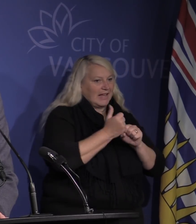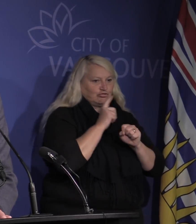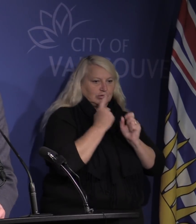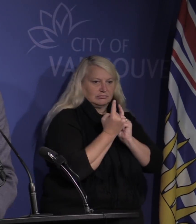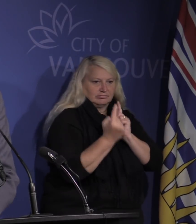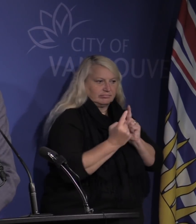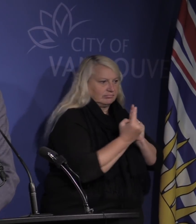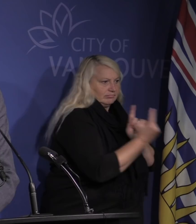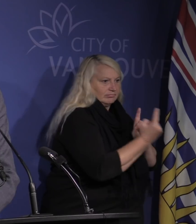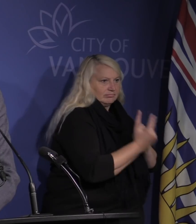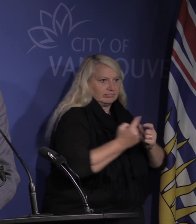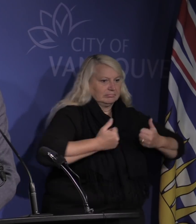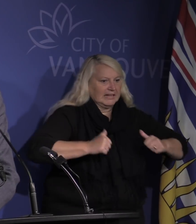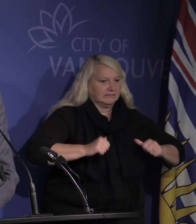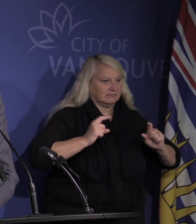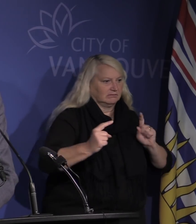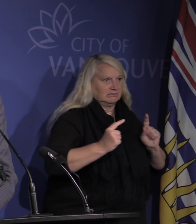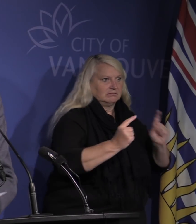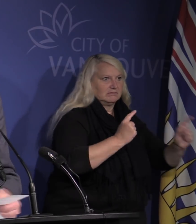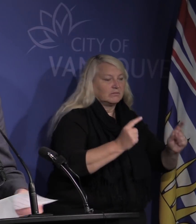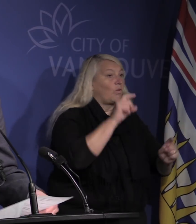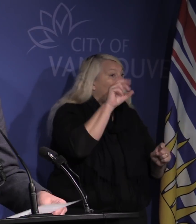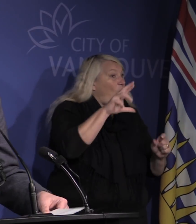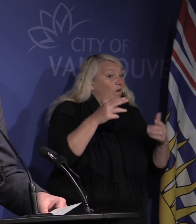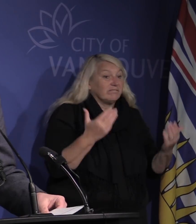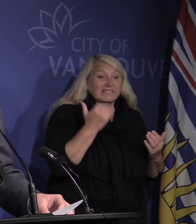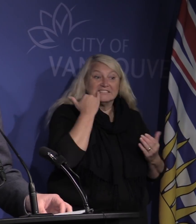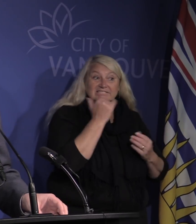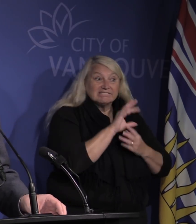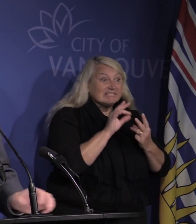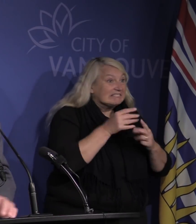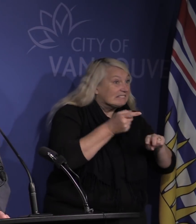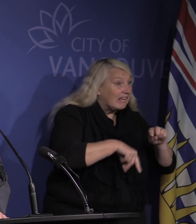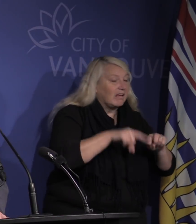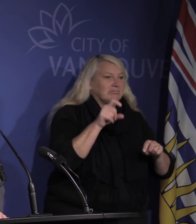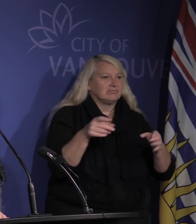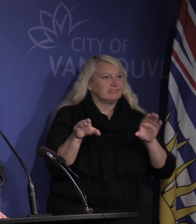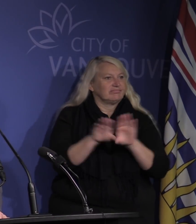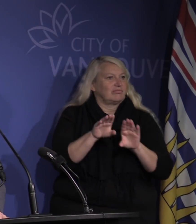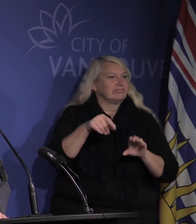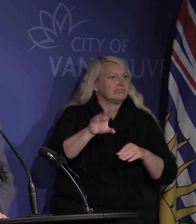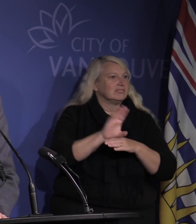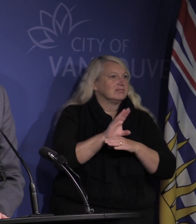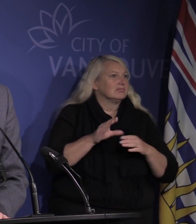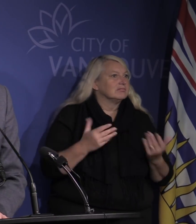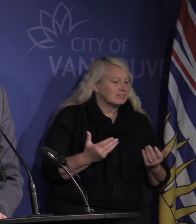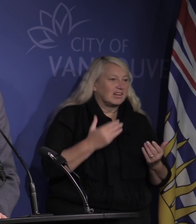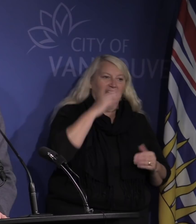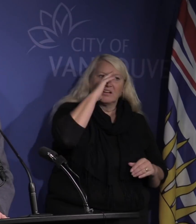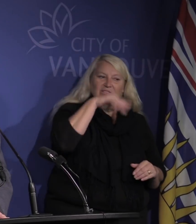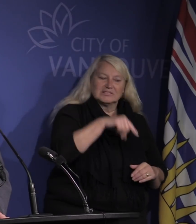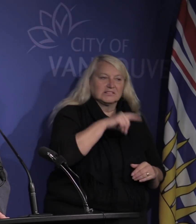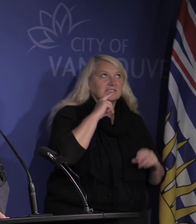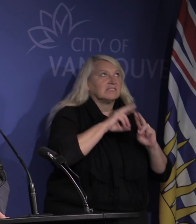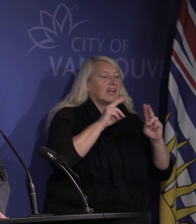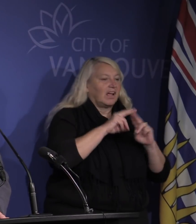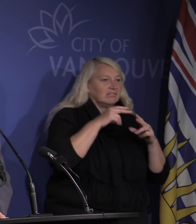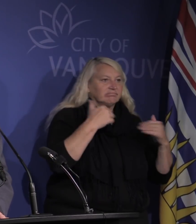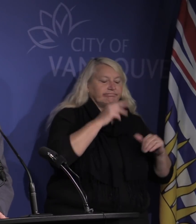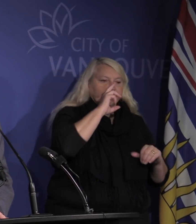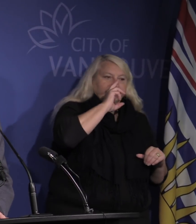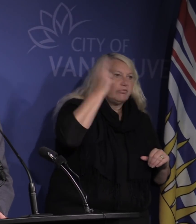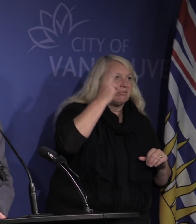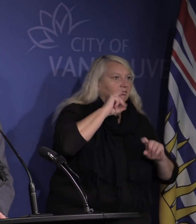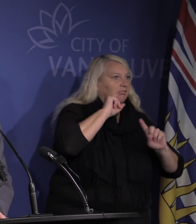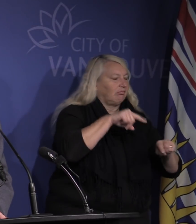These are extraordinary times, and we need to take fast and extraordinary action. While many people and businesses followed the public health order